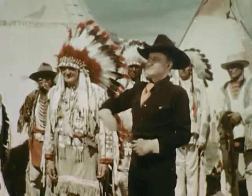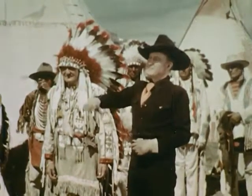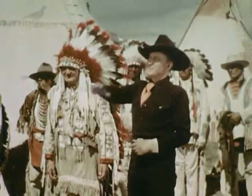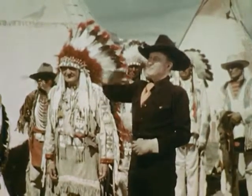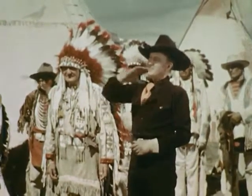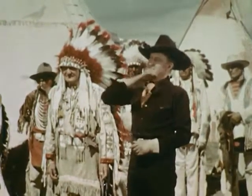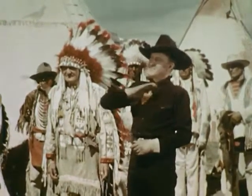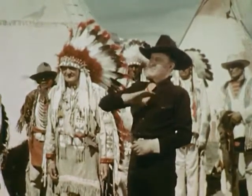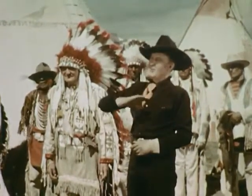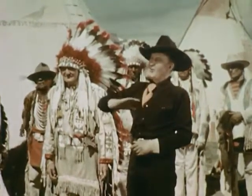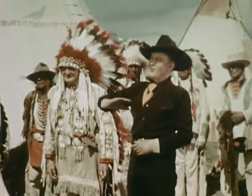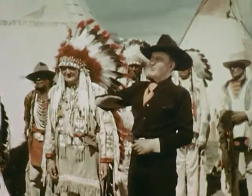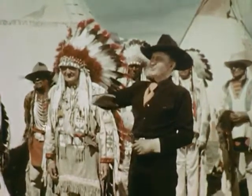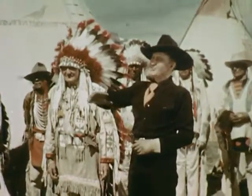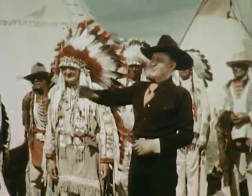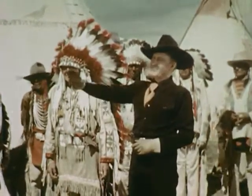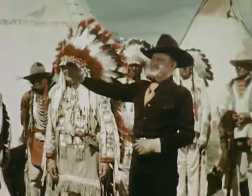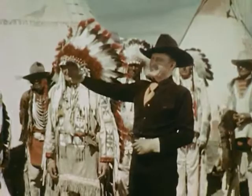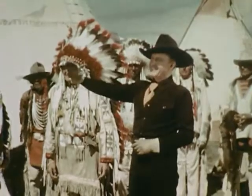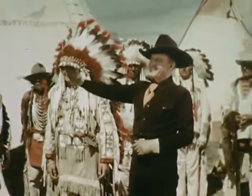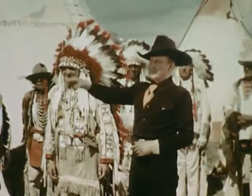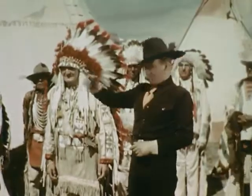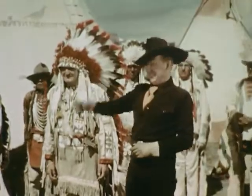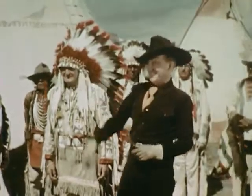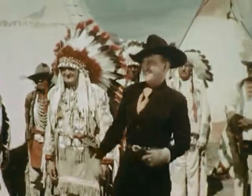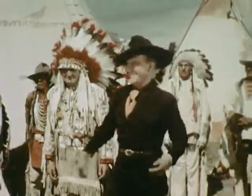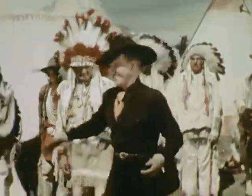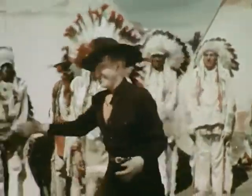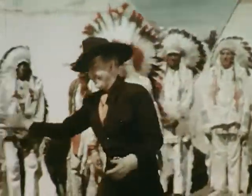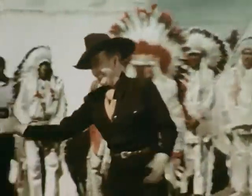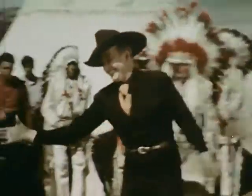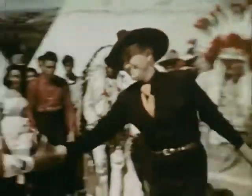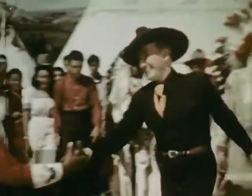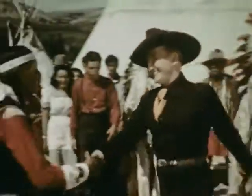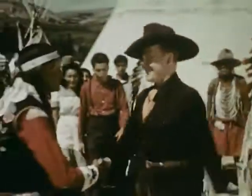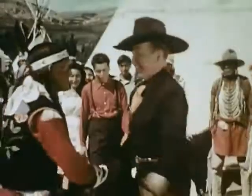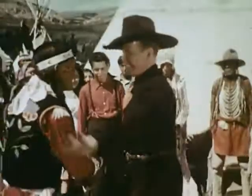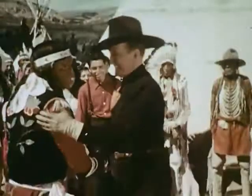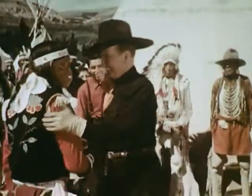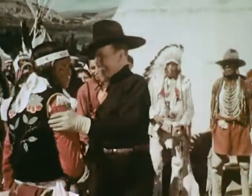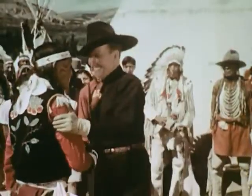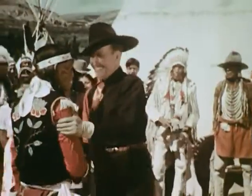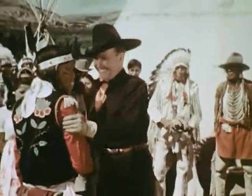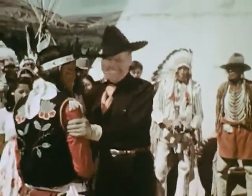in my heart. Everything is all right. Remember?" Jack, it's good to see you.